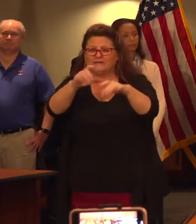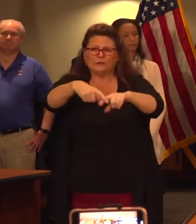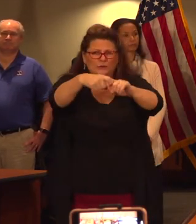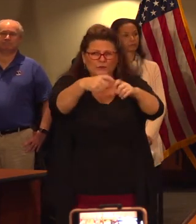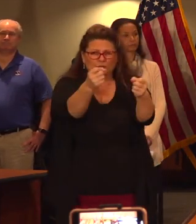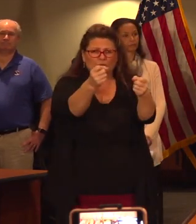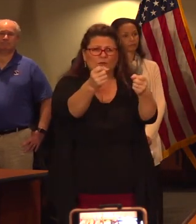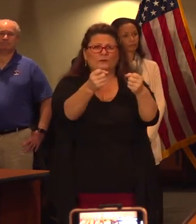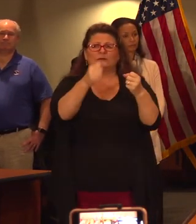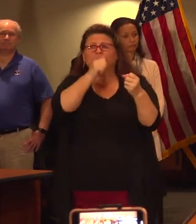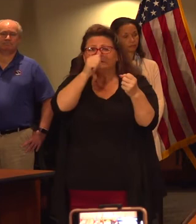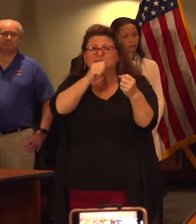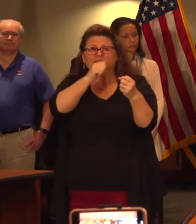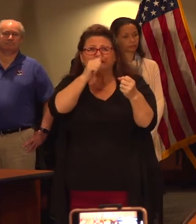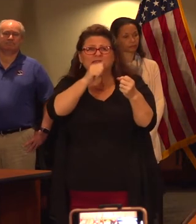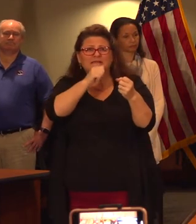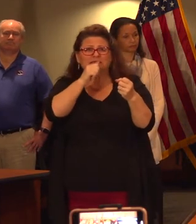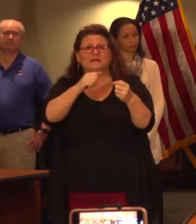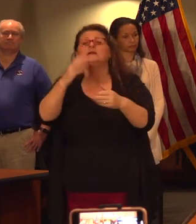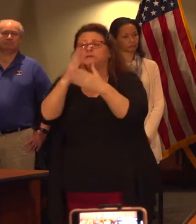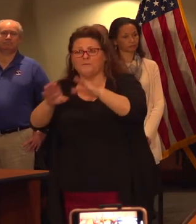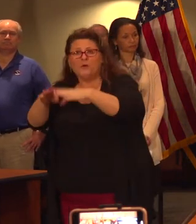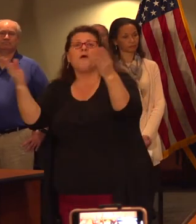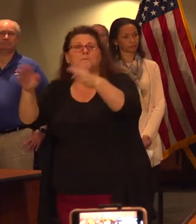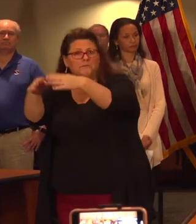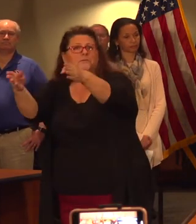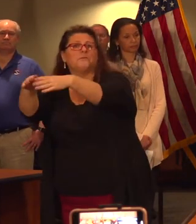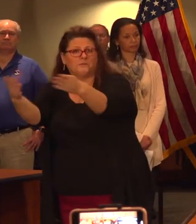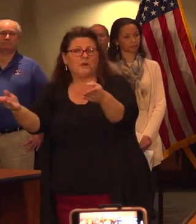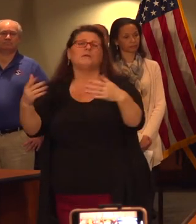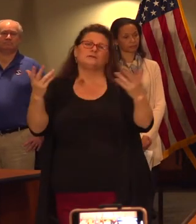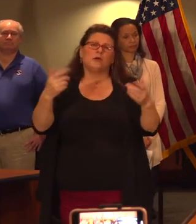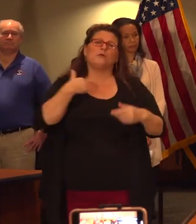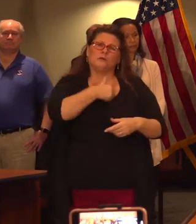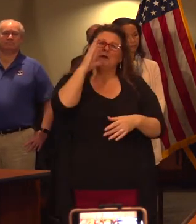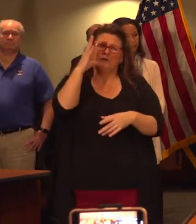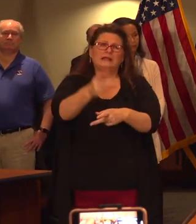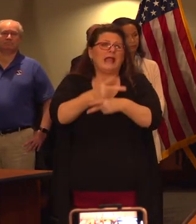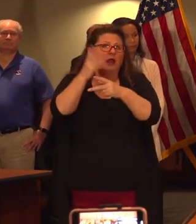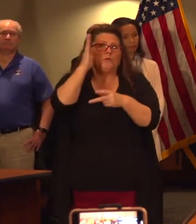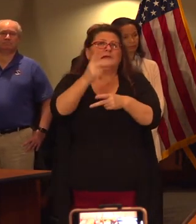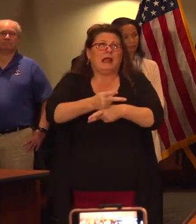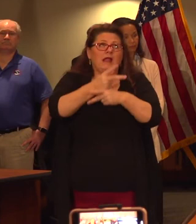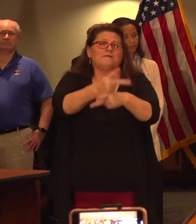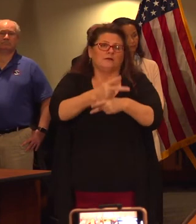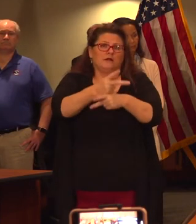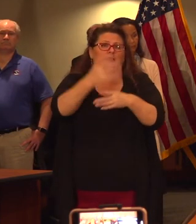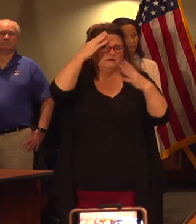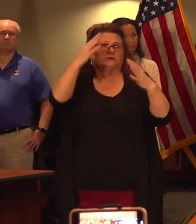people to comply with certain things. We're going to be coming out in the same measured and careful way. To do